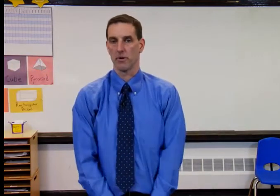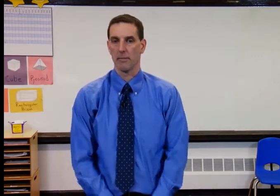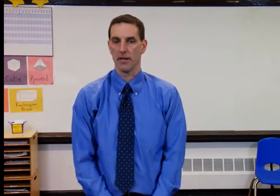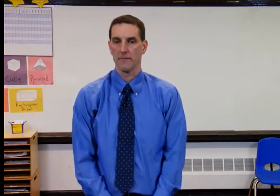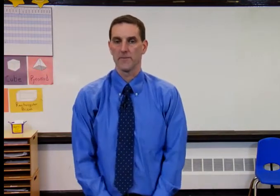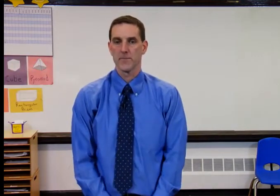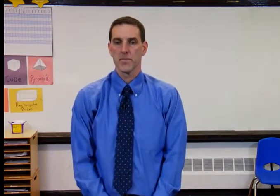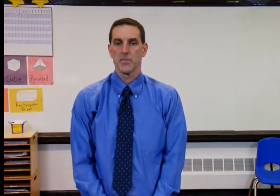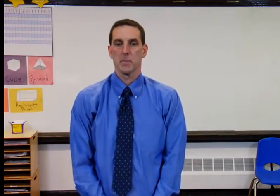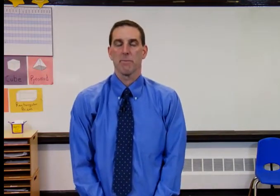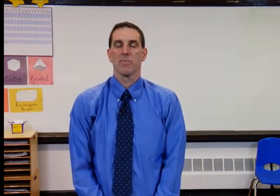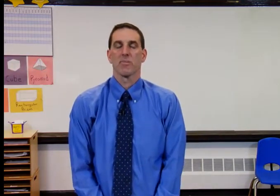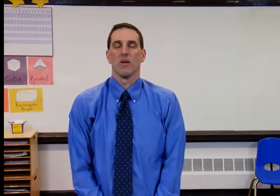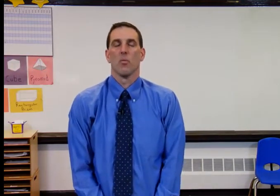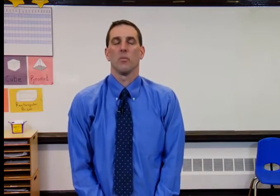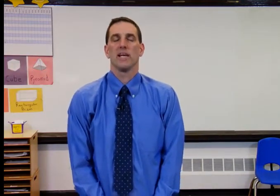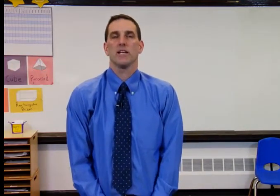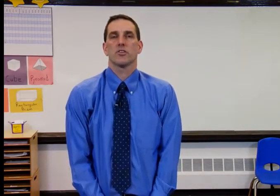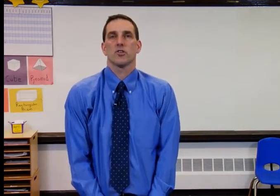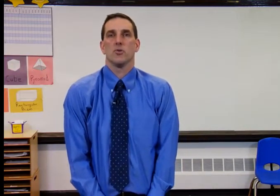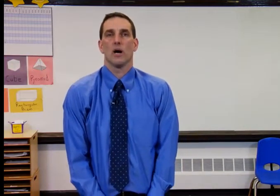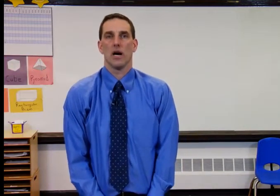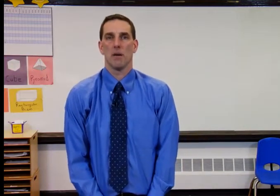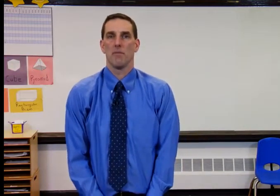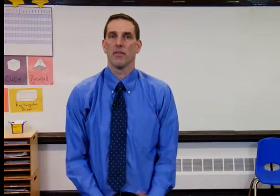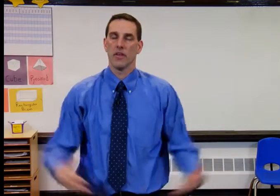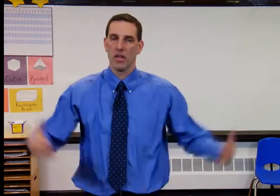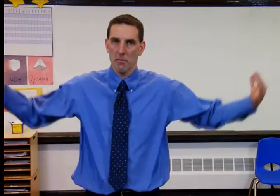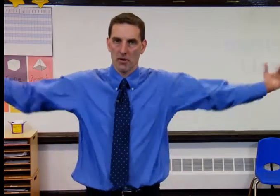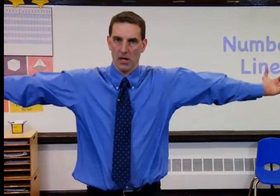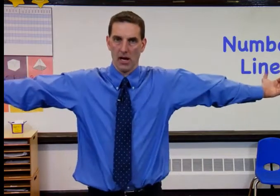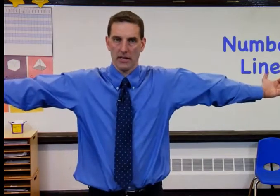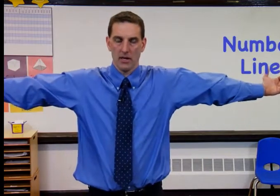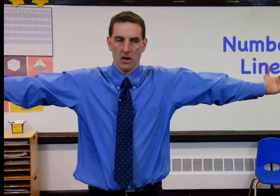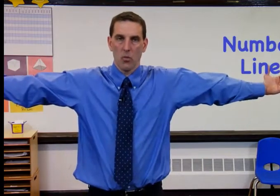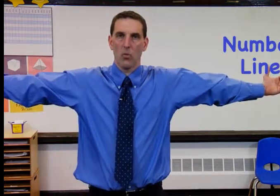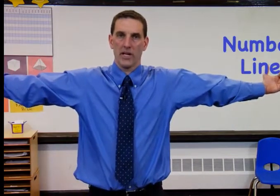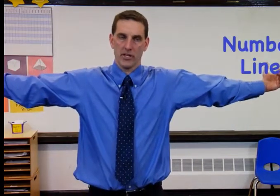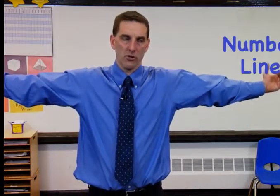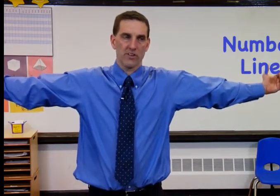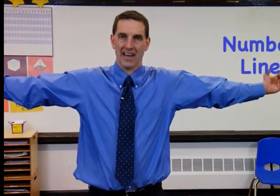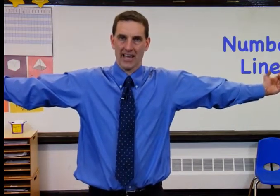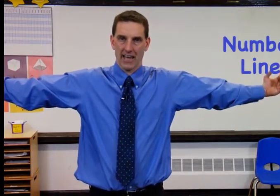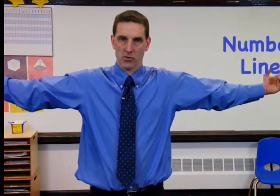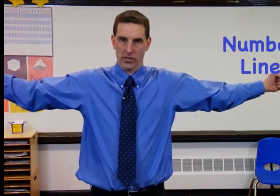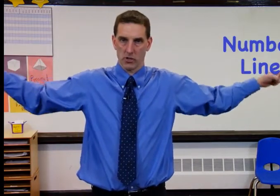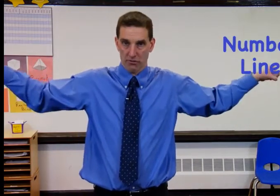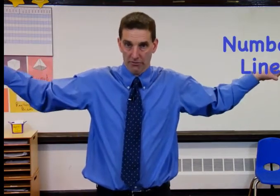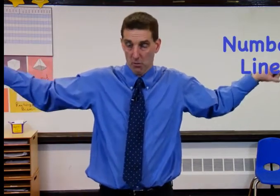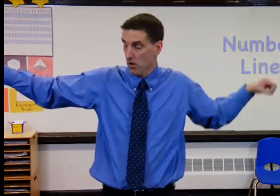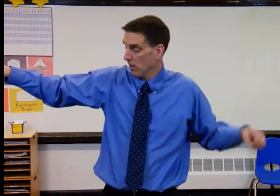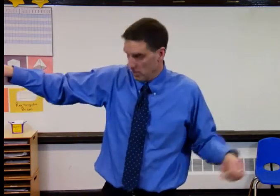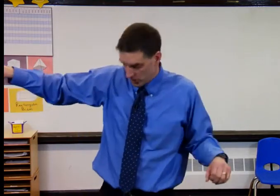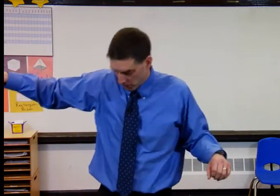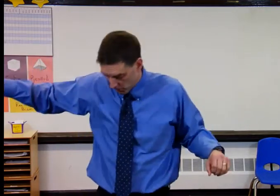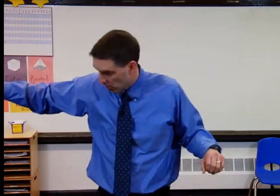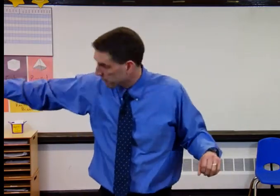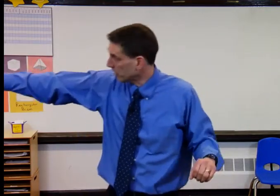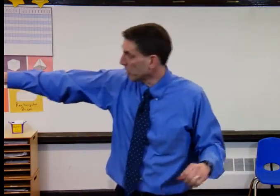property. When we get to the number line, we could use that again as we used before. So I'll move over a little bit